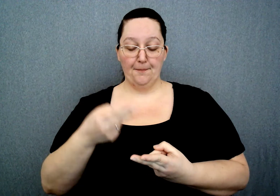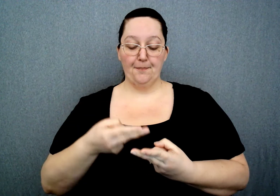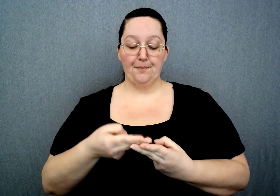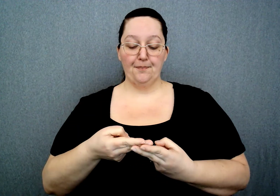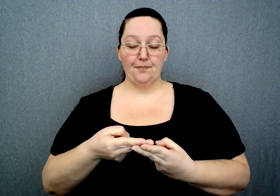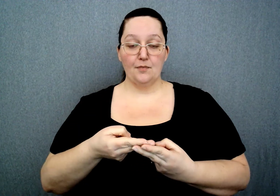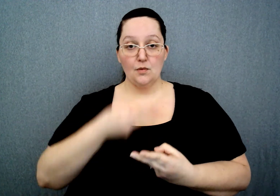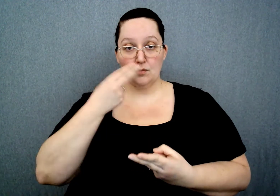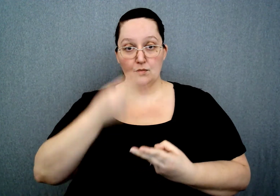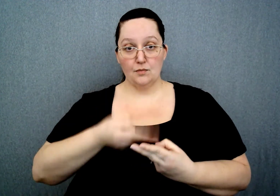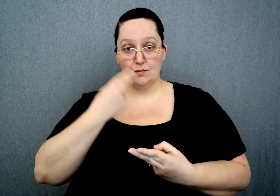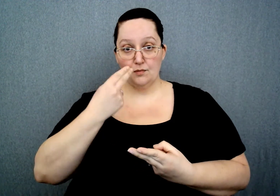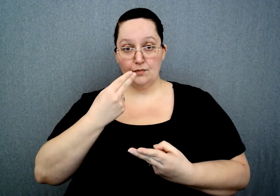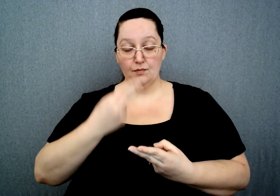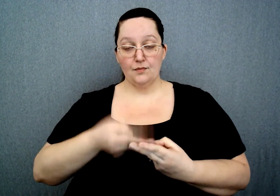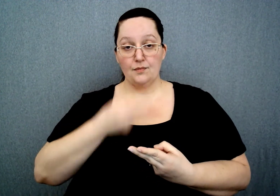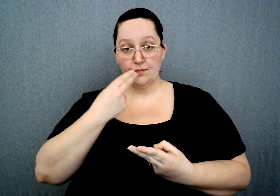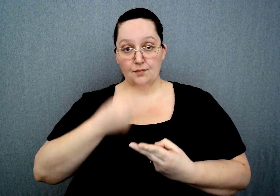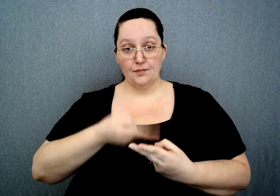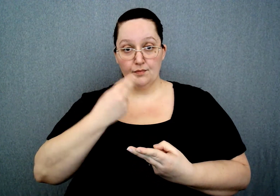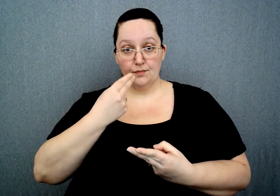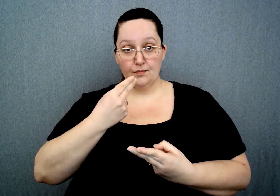Your dominant goes up to your mouth twice.